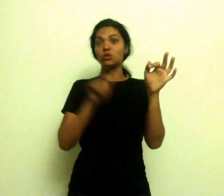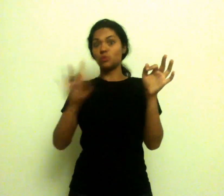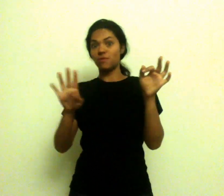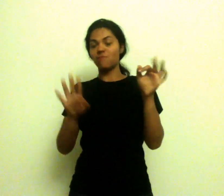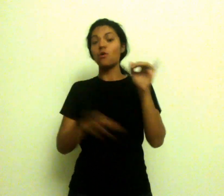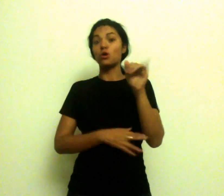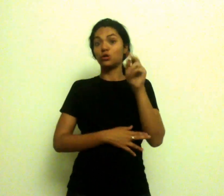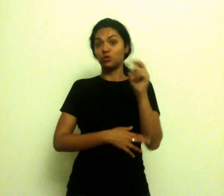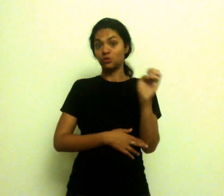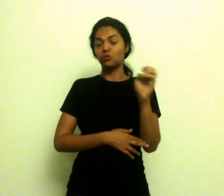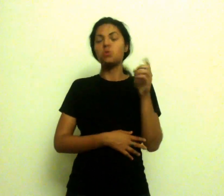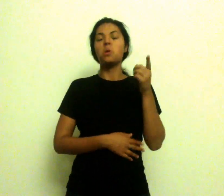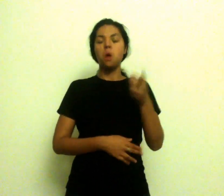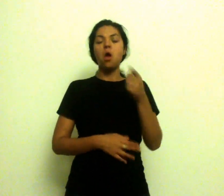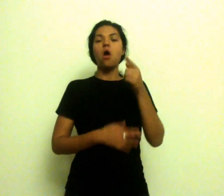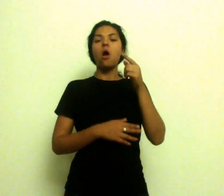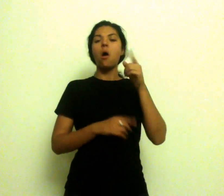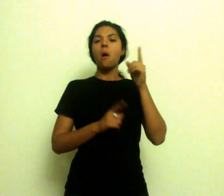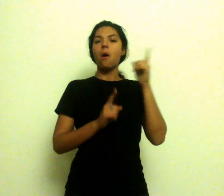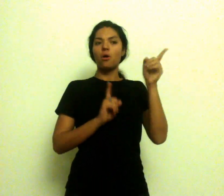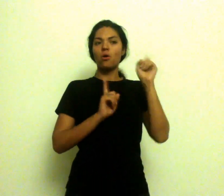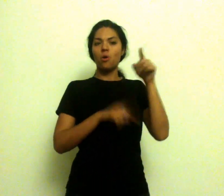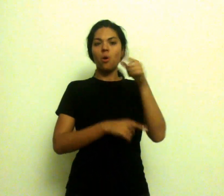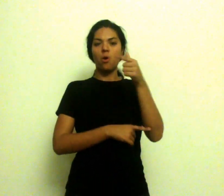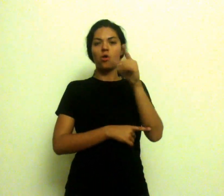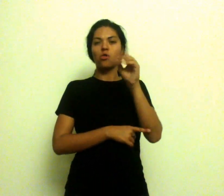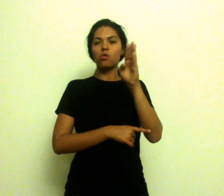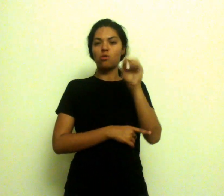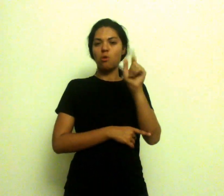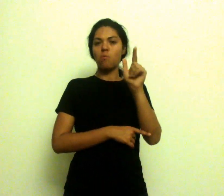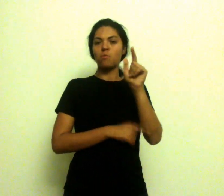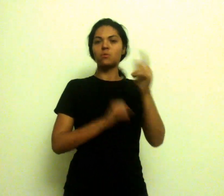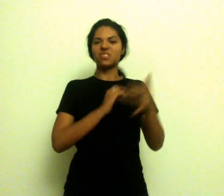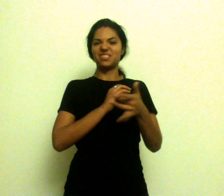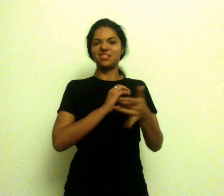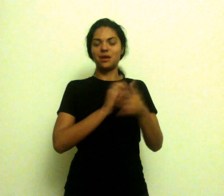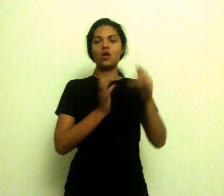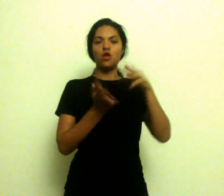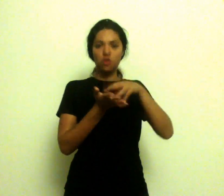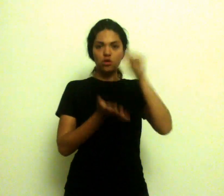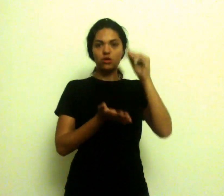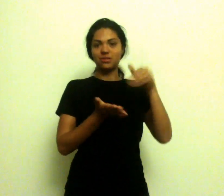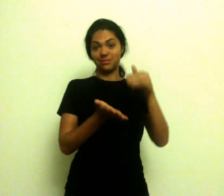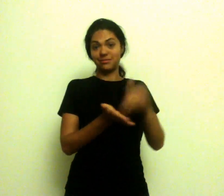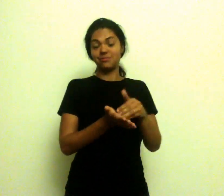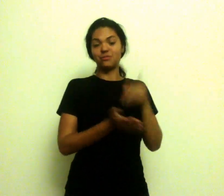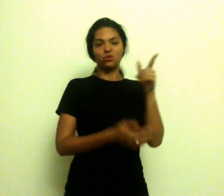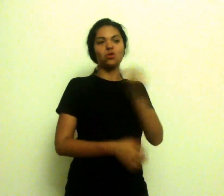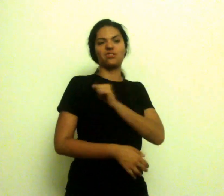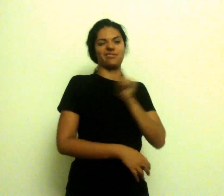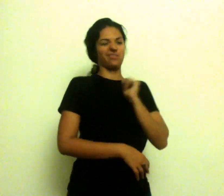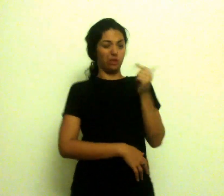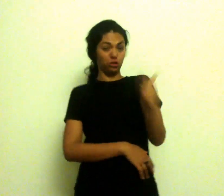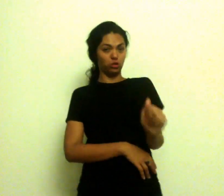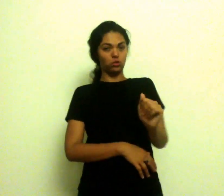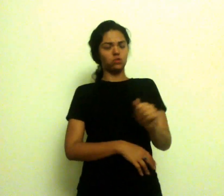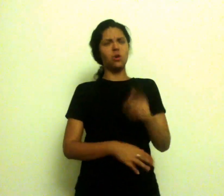Tech Global Learning Center, with a variety of speakers that I think you'll be blessed to hear and whose speaking